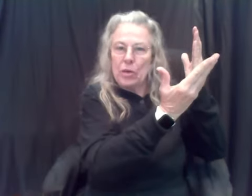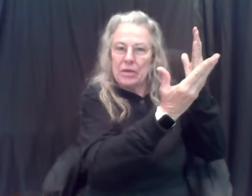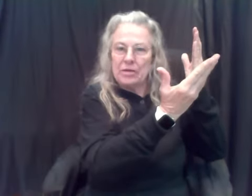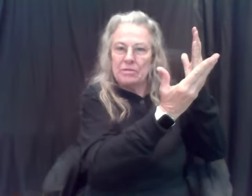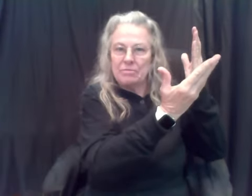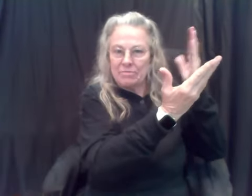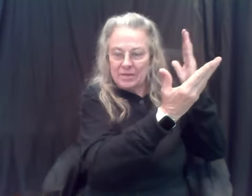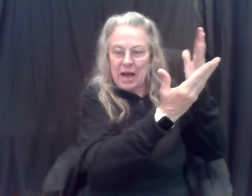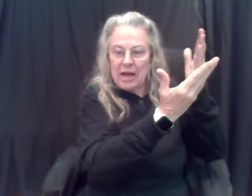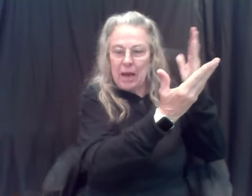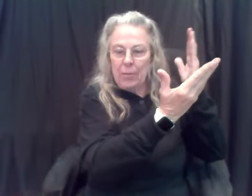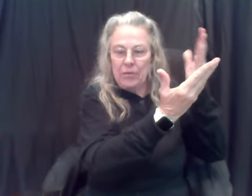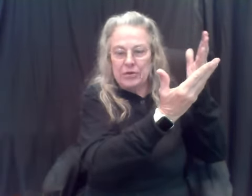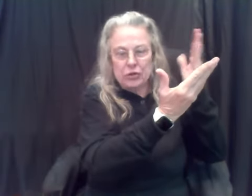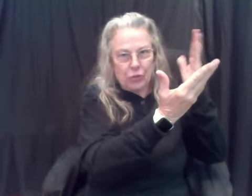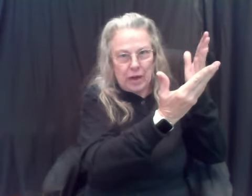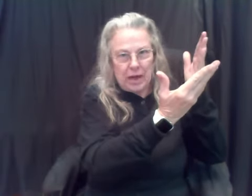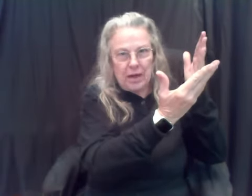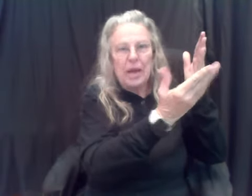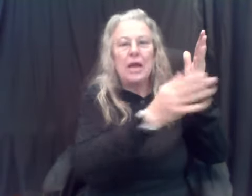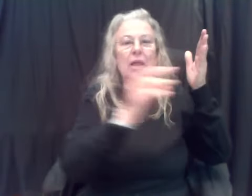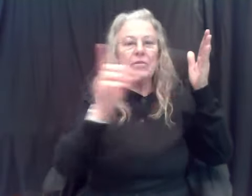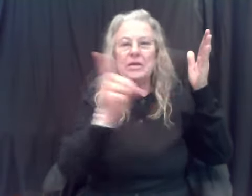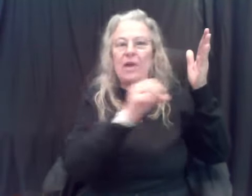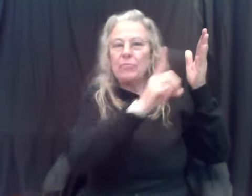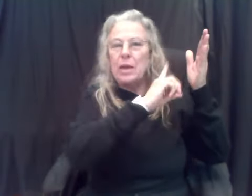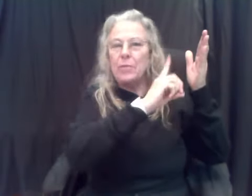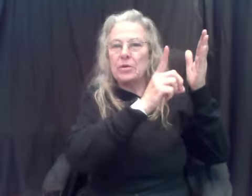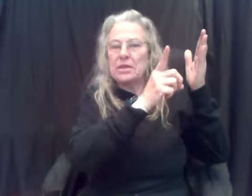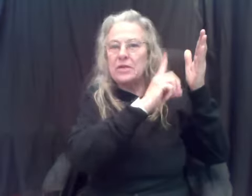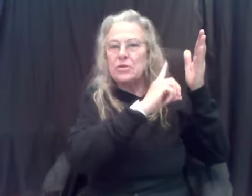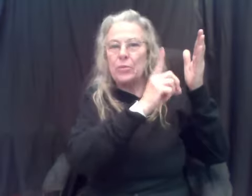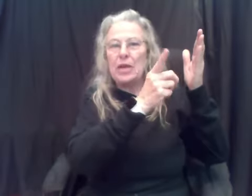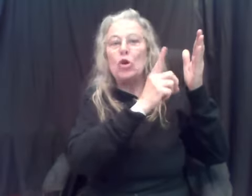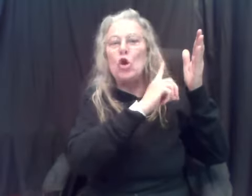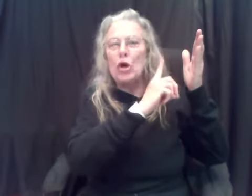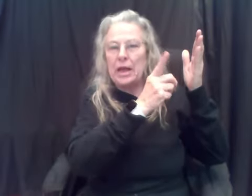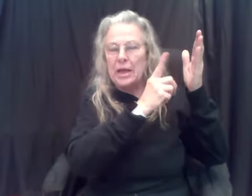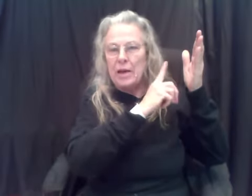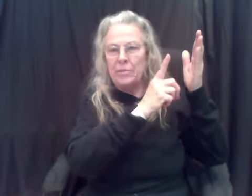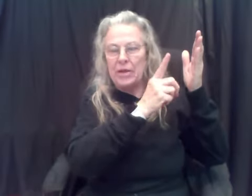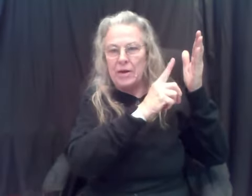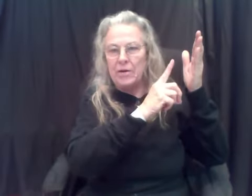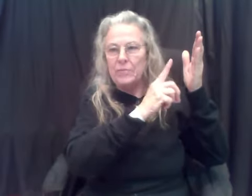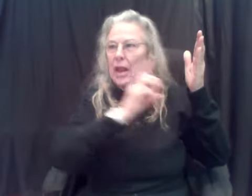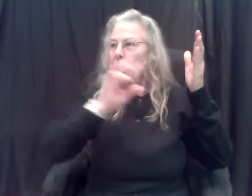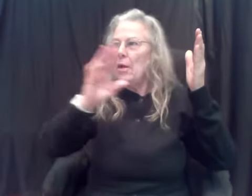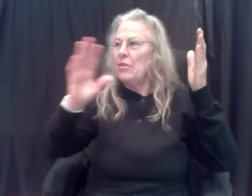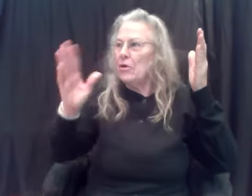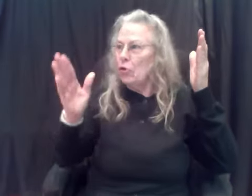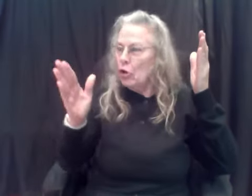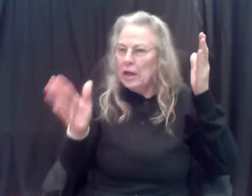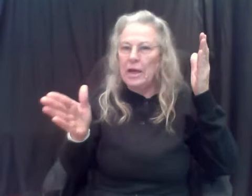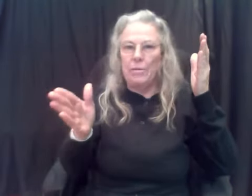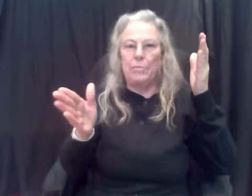the sign up on the screen the deaf people tend to be looking up there they're looking at me